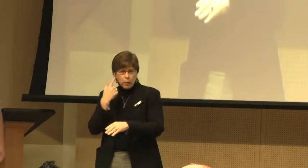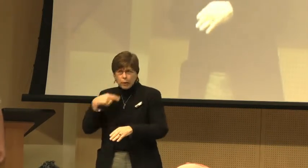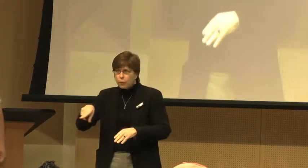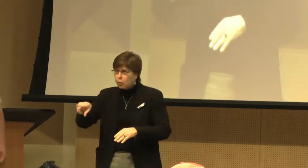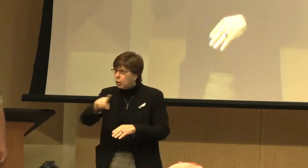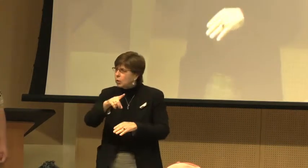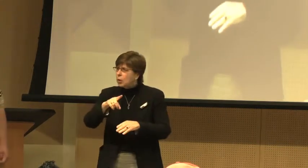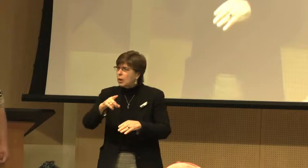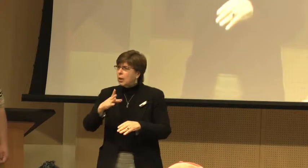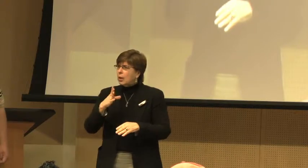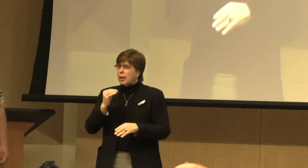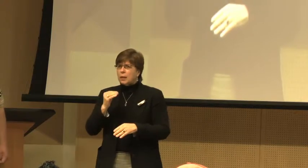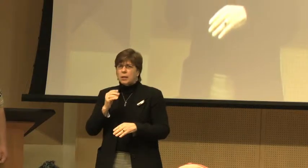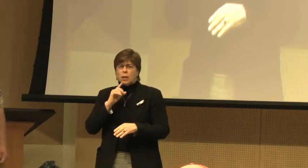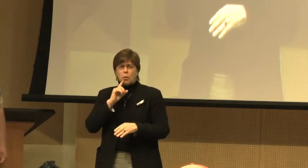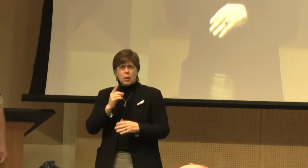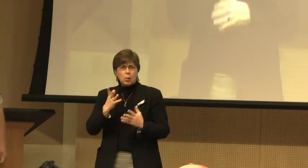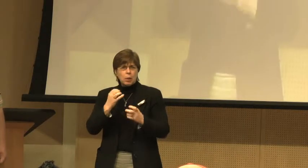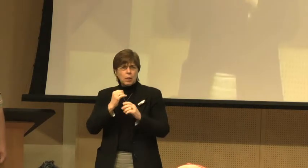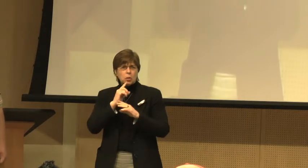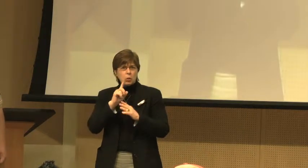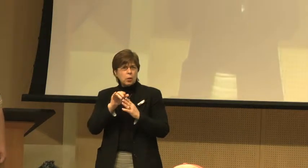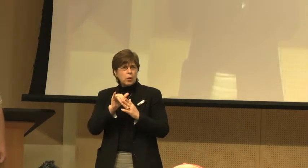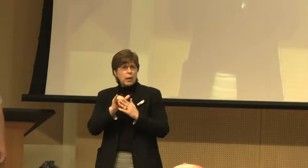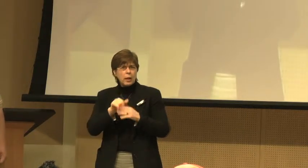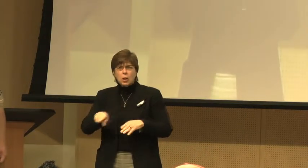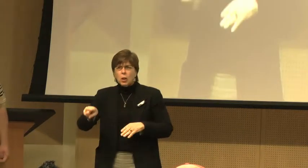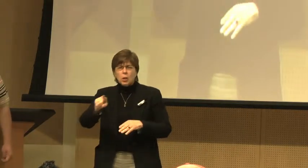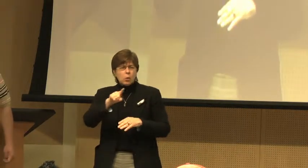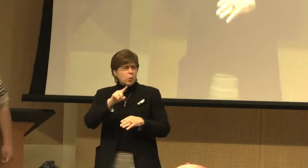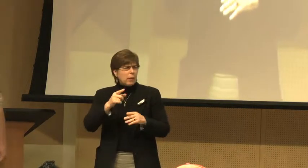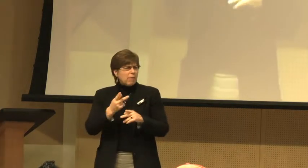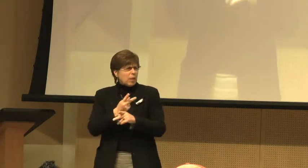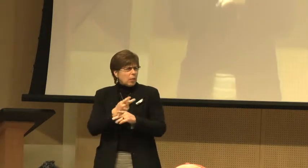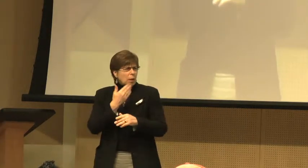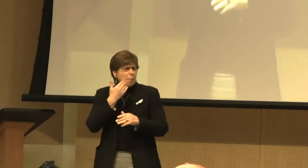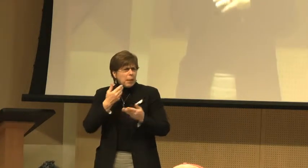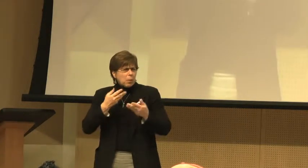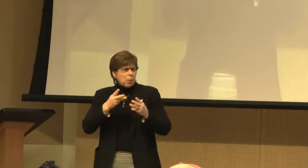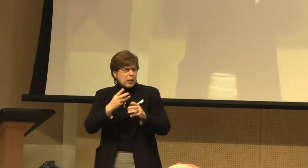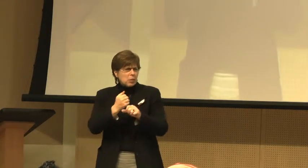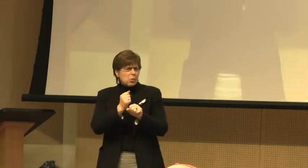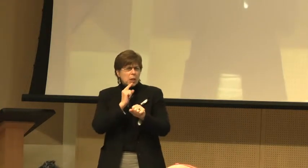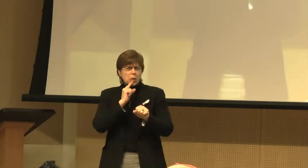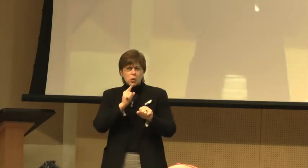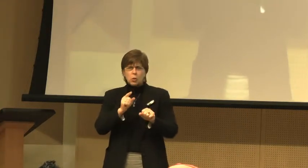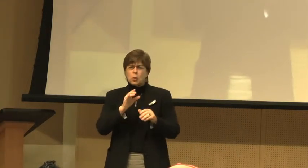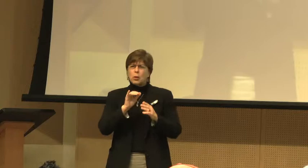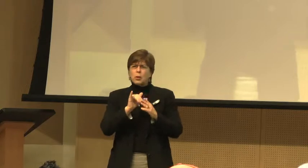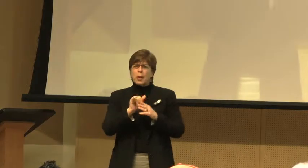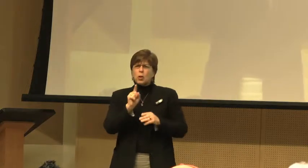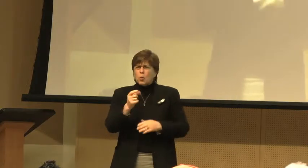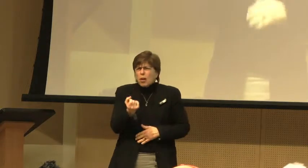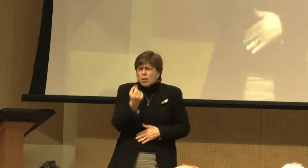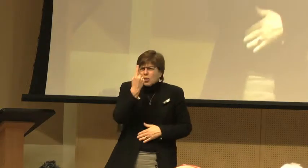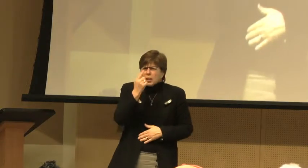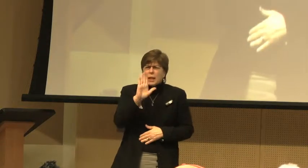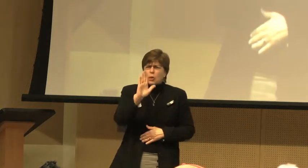that for you. And I really want to make sure that we figure out better ways to make sure that you understand